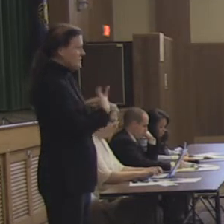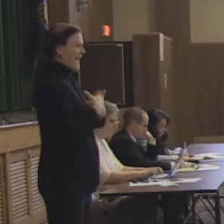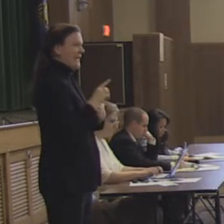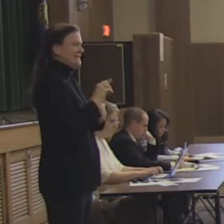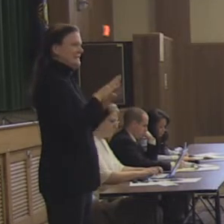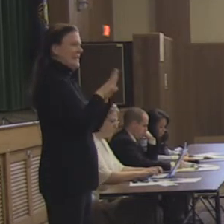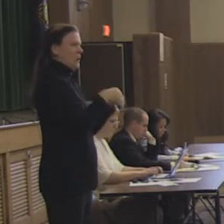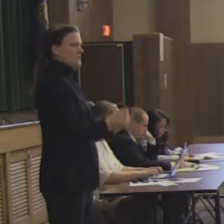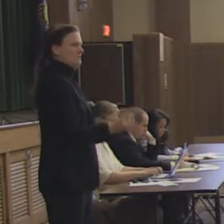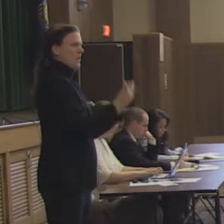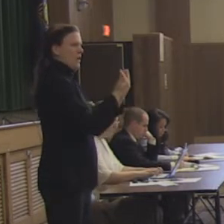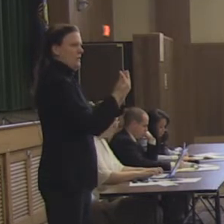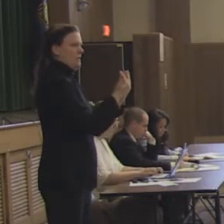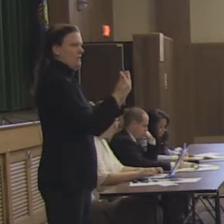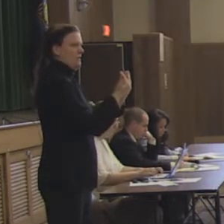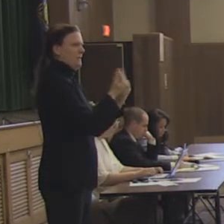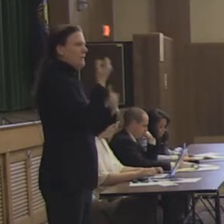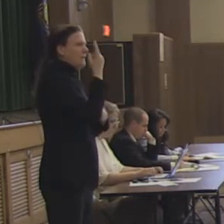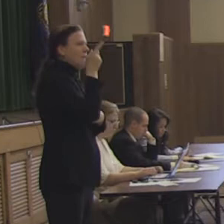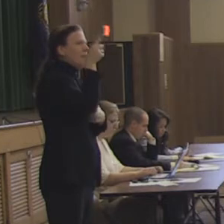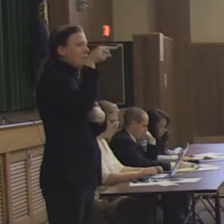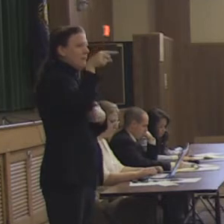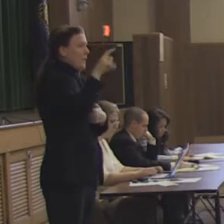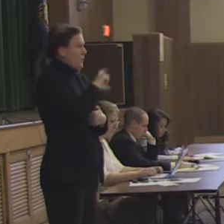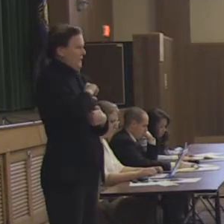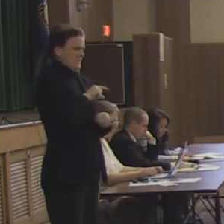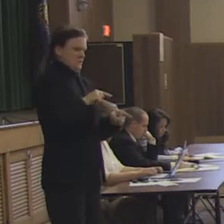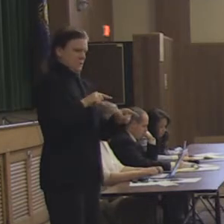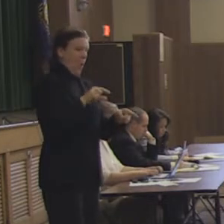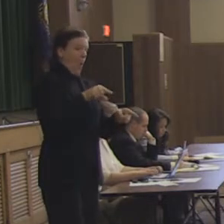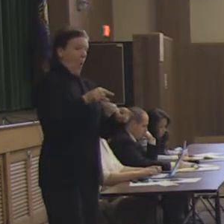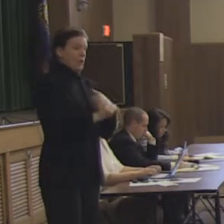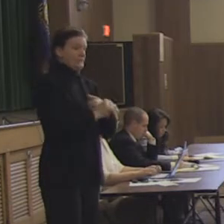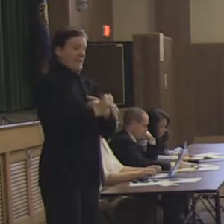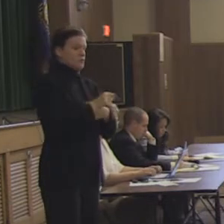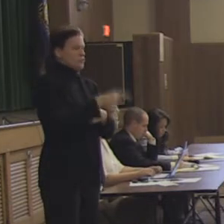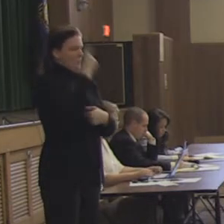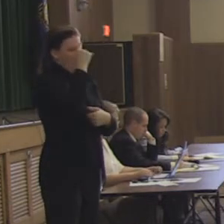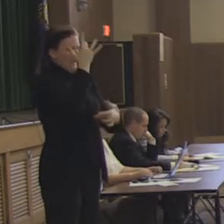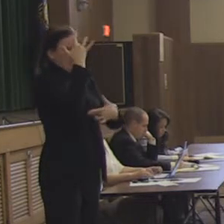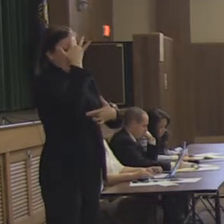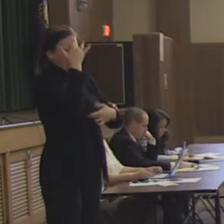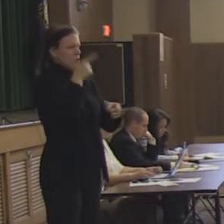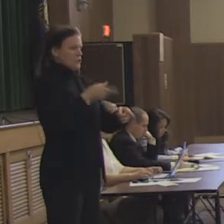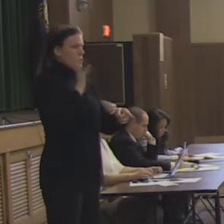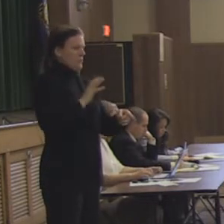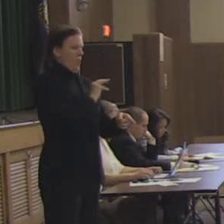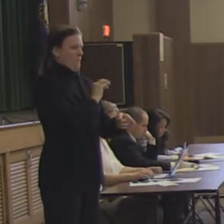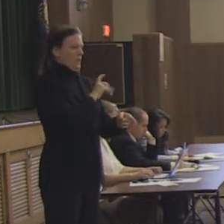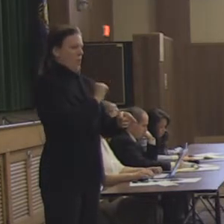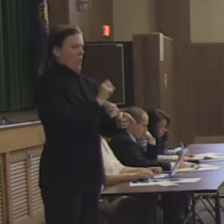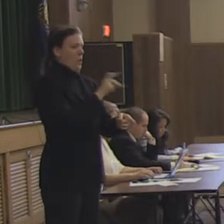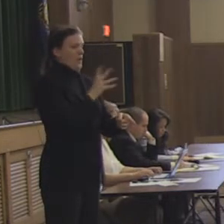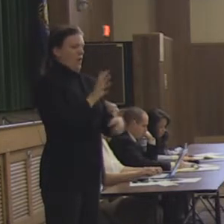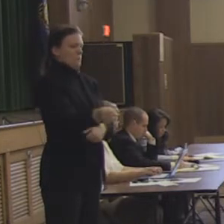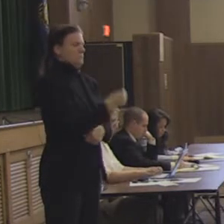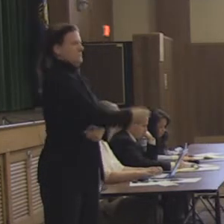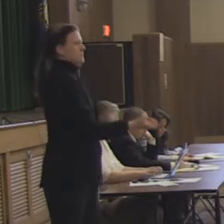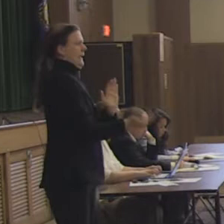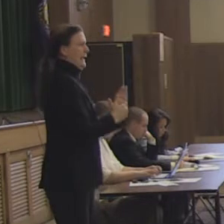will interpretate that person is mentally ill at that present time.